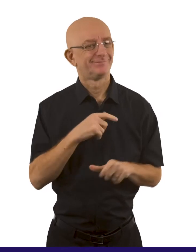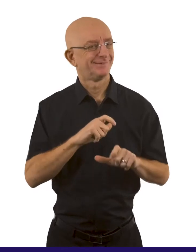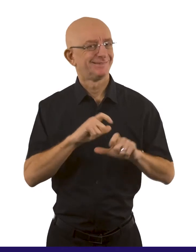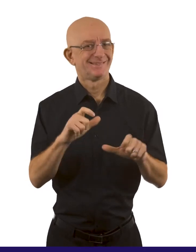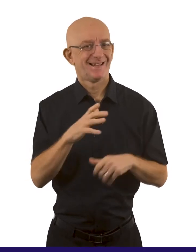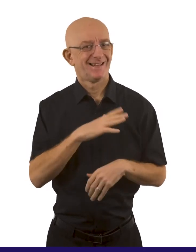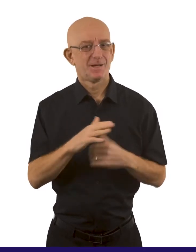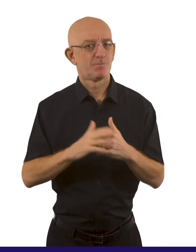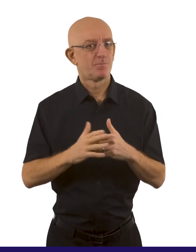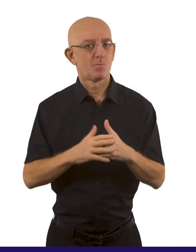more required,